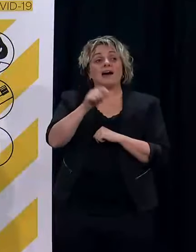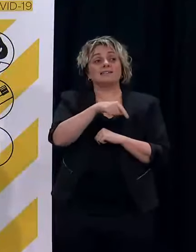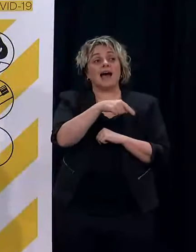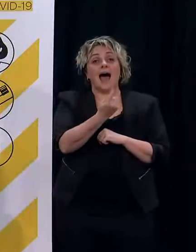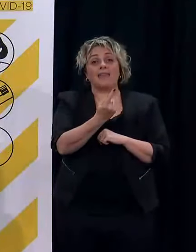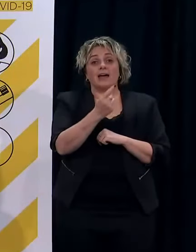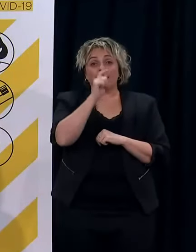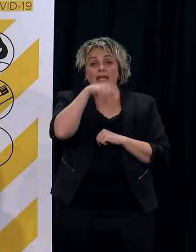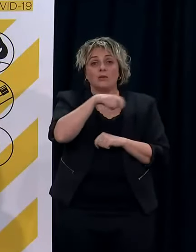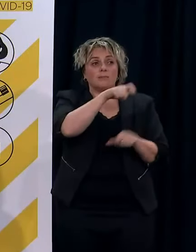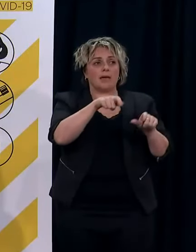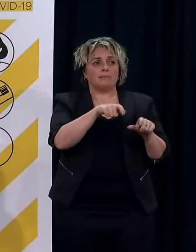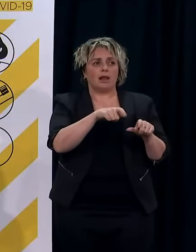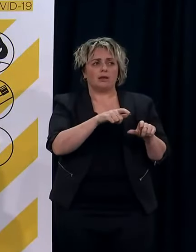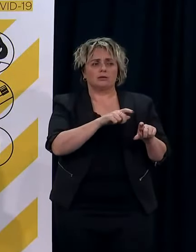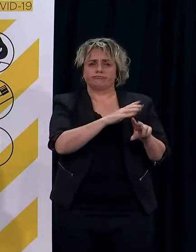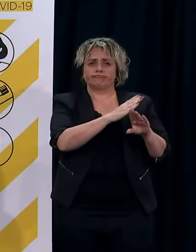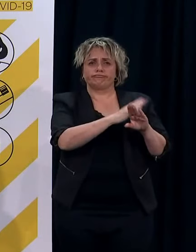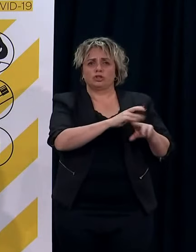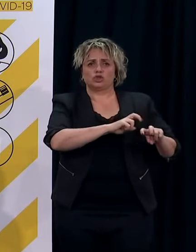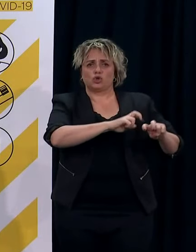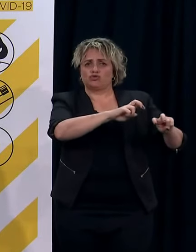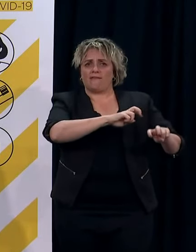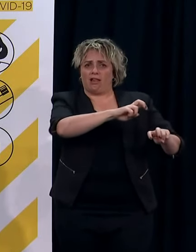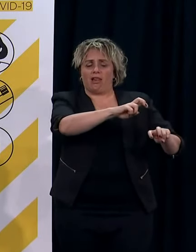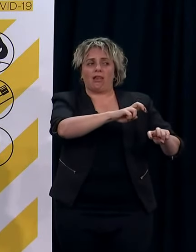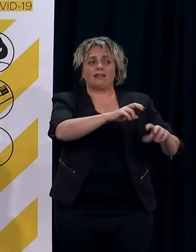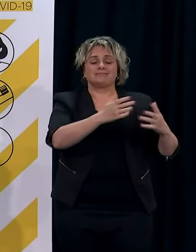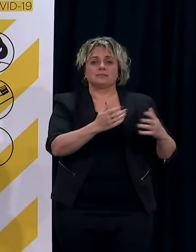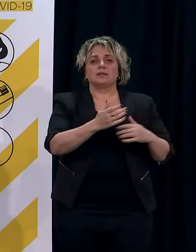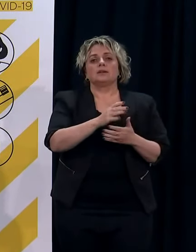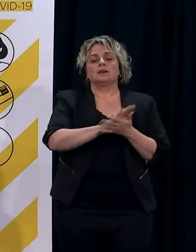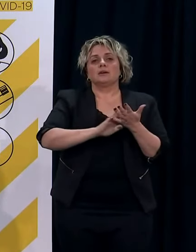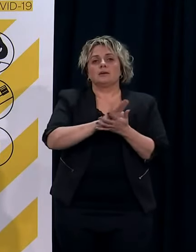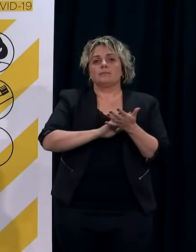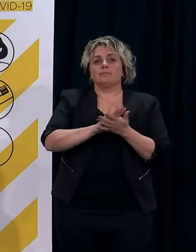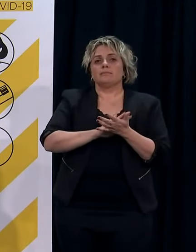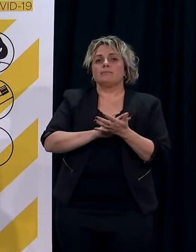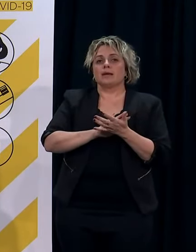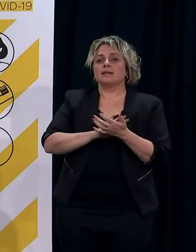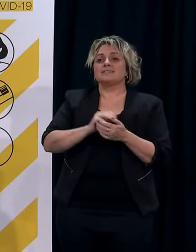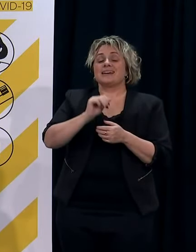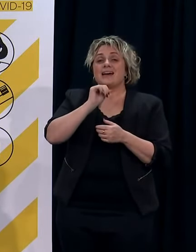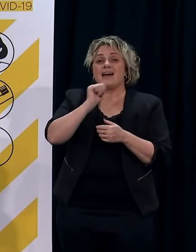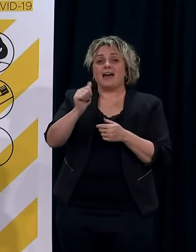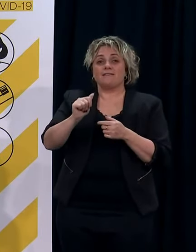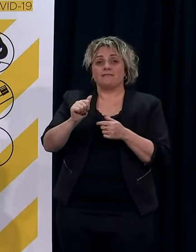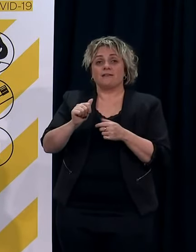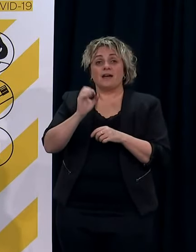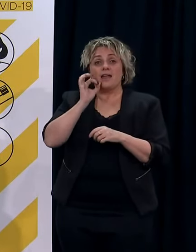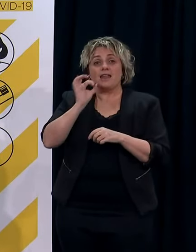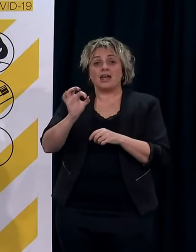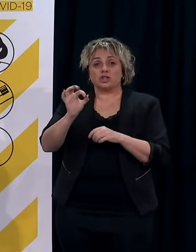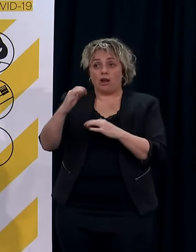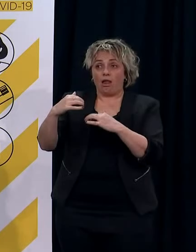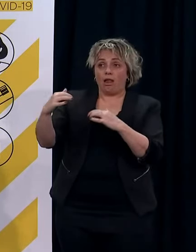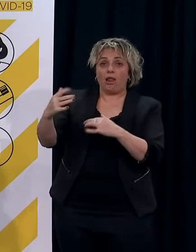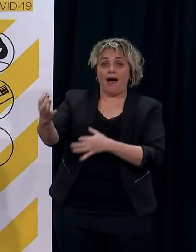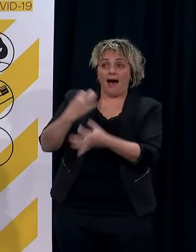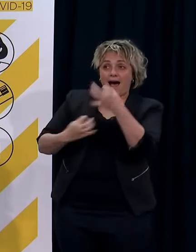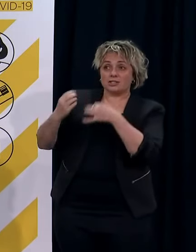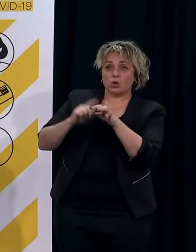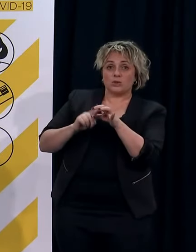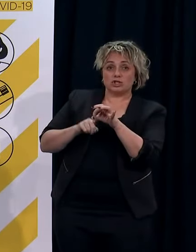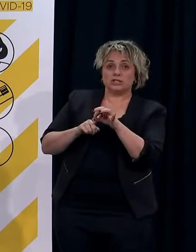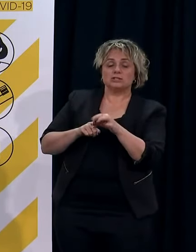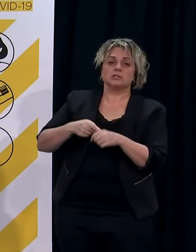to travel, that we will be answering questions in the House put to us by the opposition with those ministers who are already here